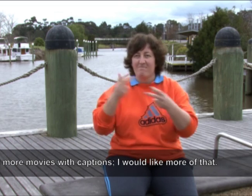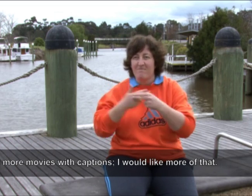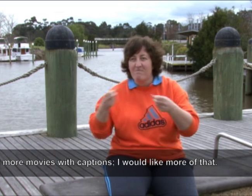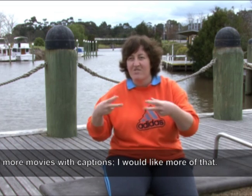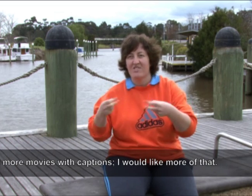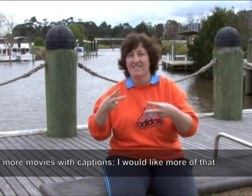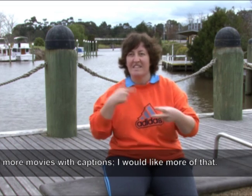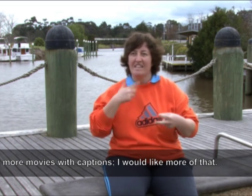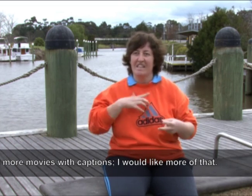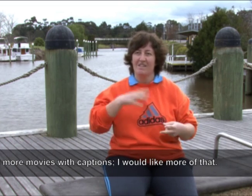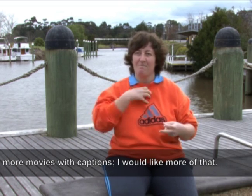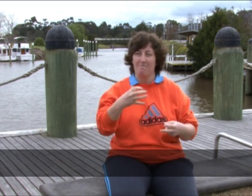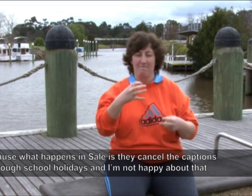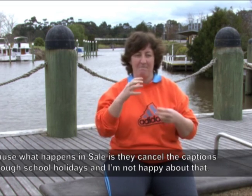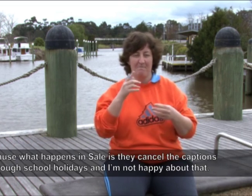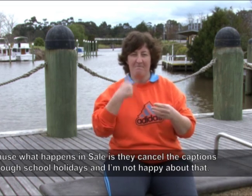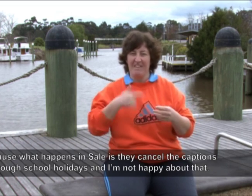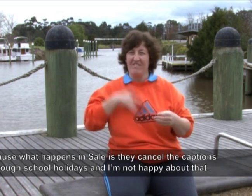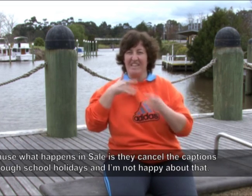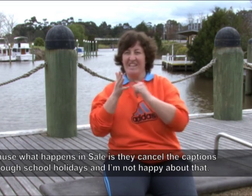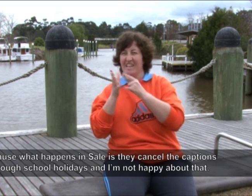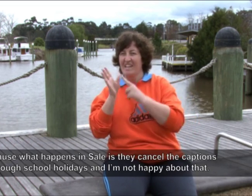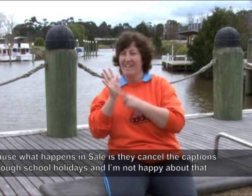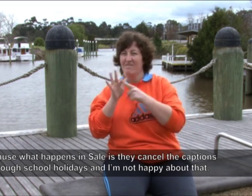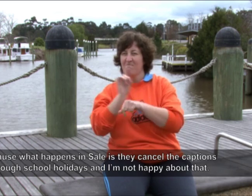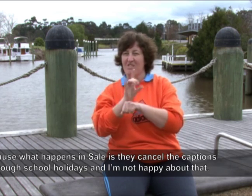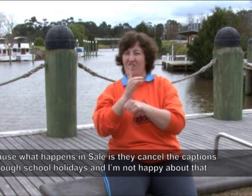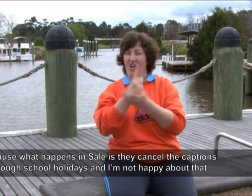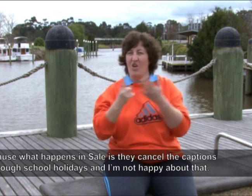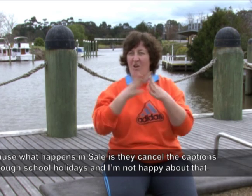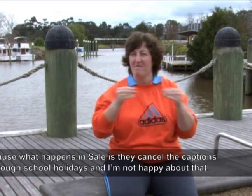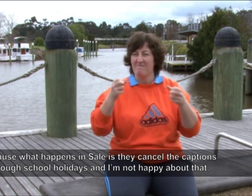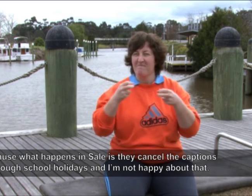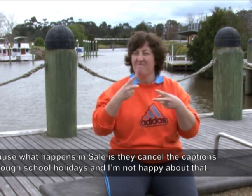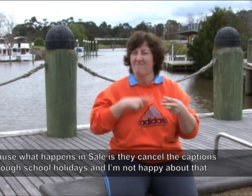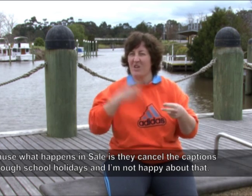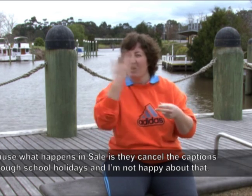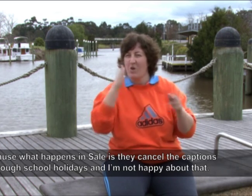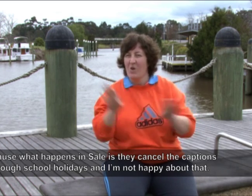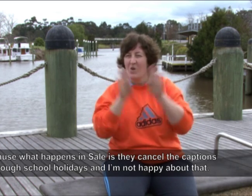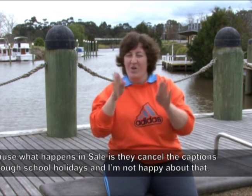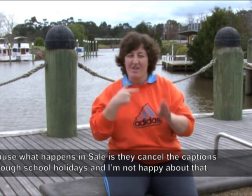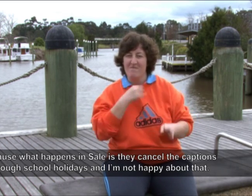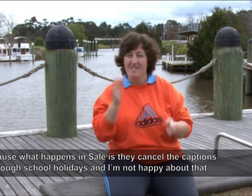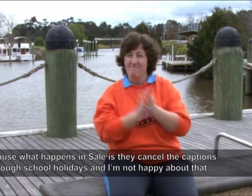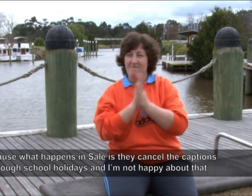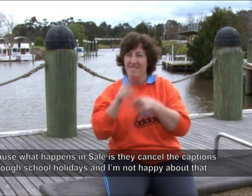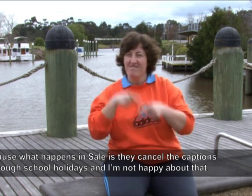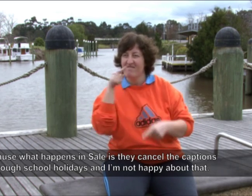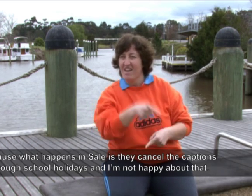even the movies with captions. I'd like to have more of that. Because what happens in Sale, they cancel the